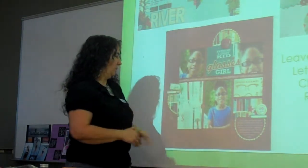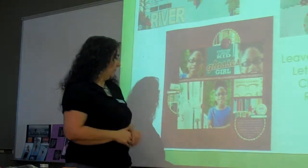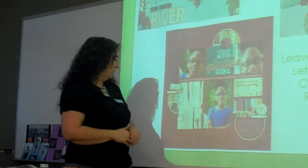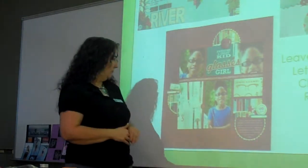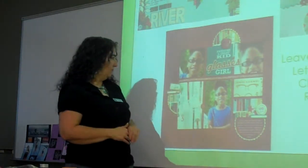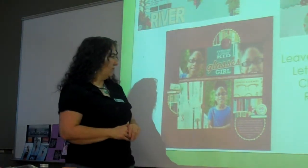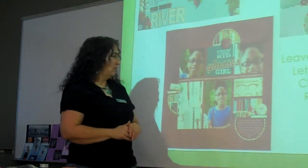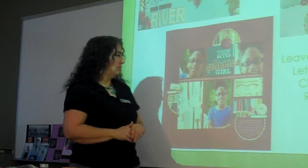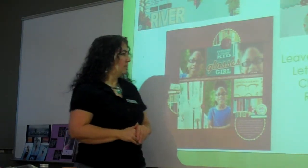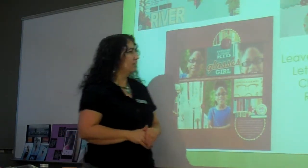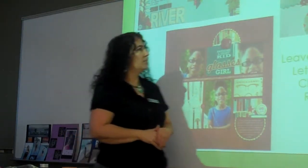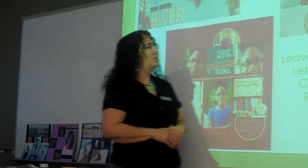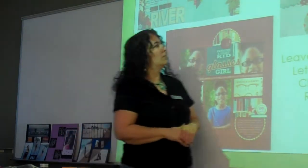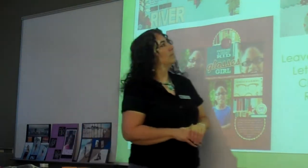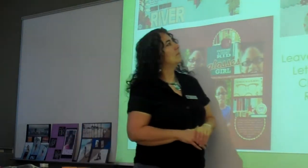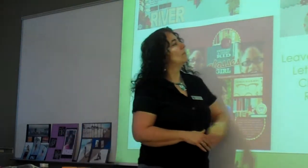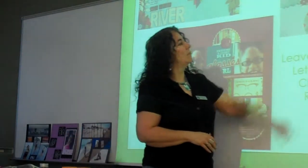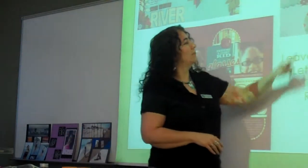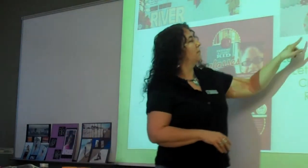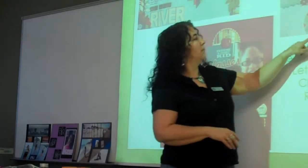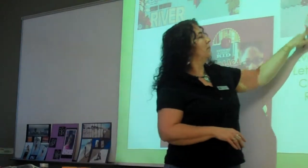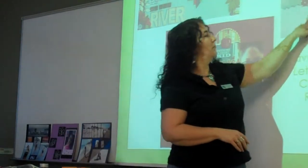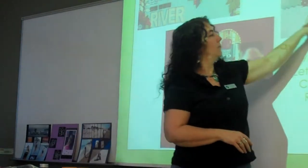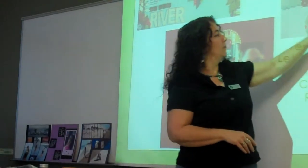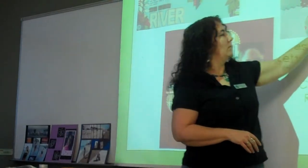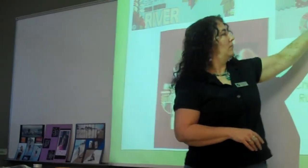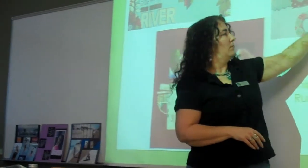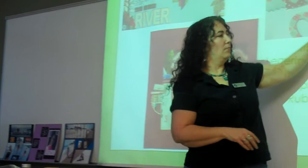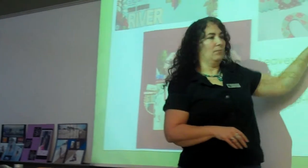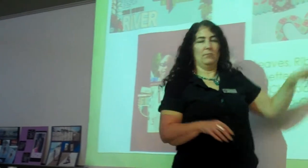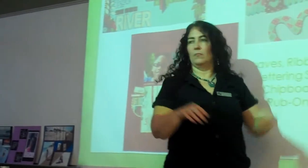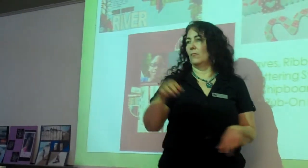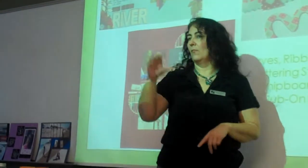Some ready-made kits can be used as well. You can still create them even using a kit.